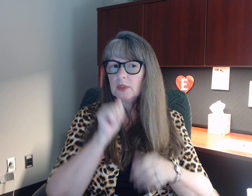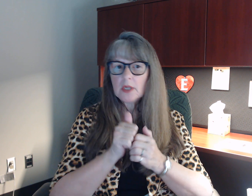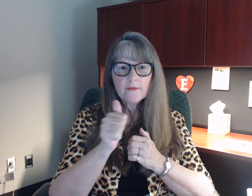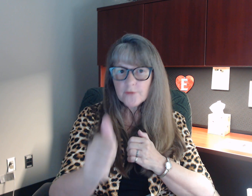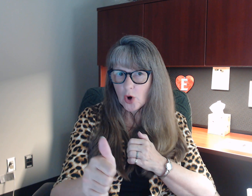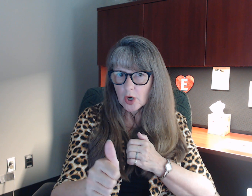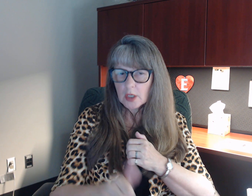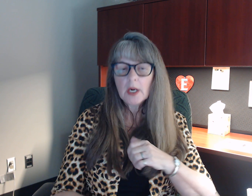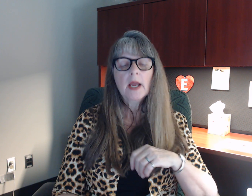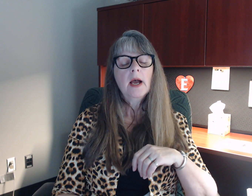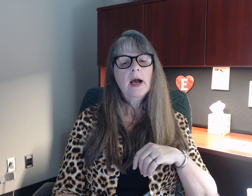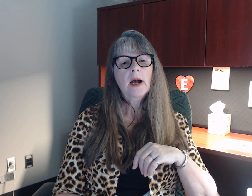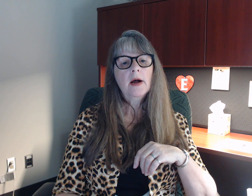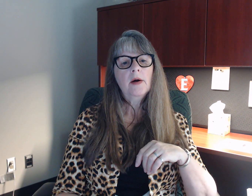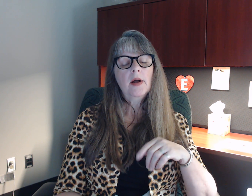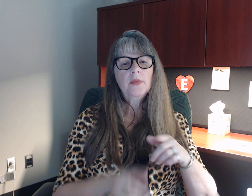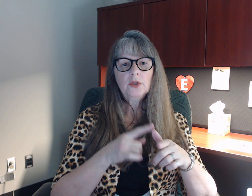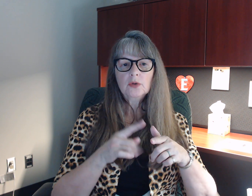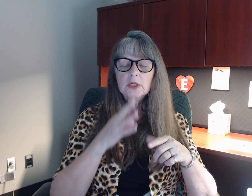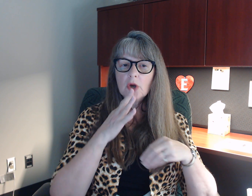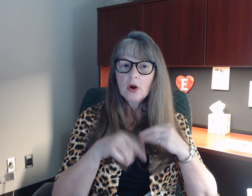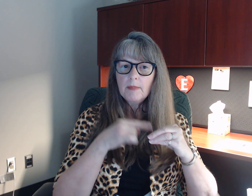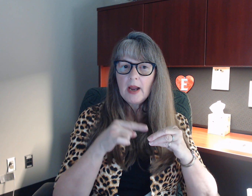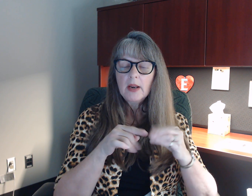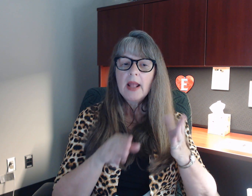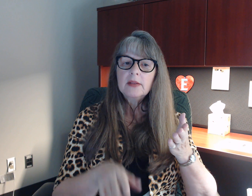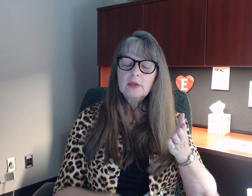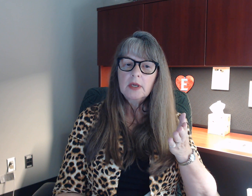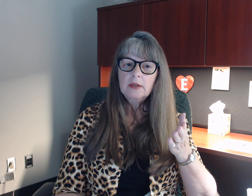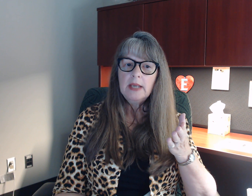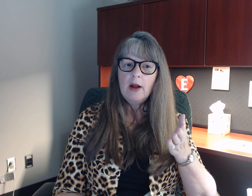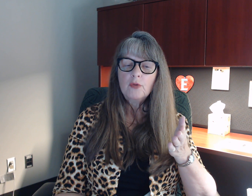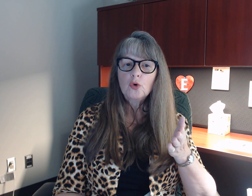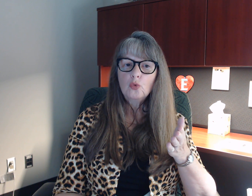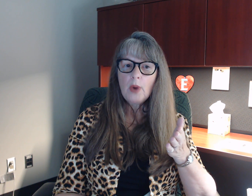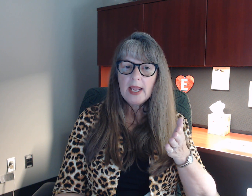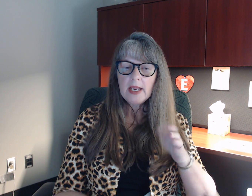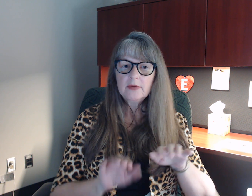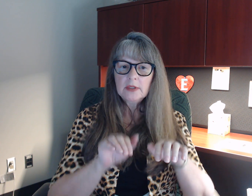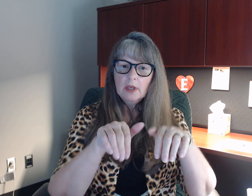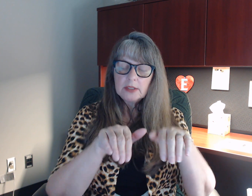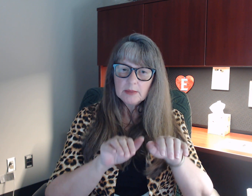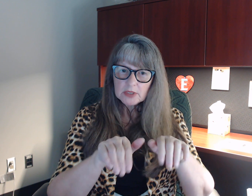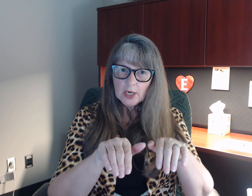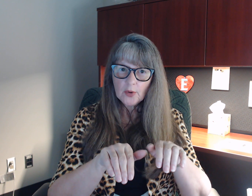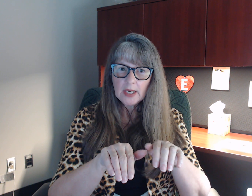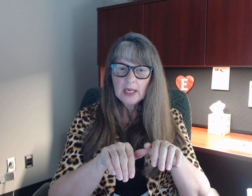not far. And then you can talk about the grave, cemetery, and